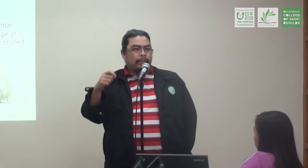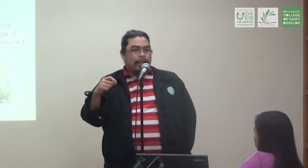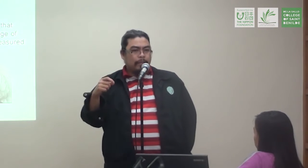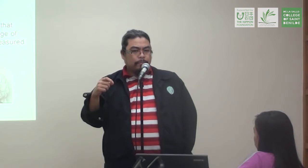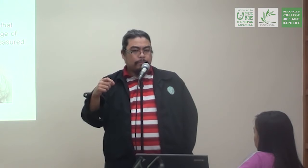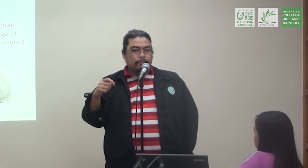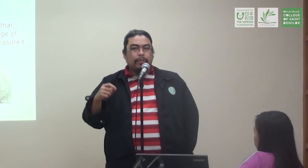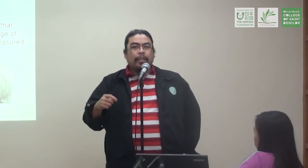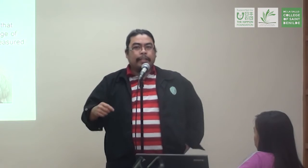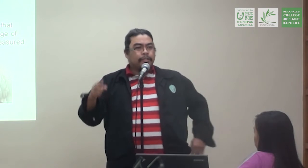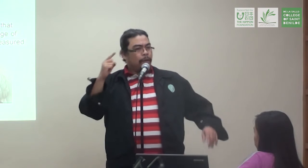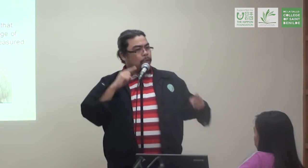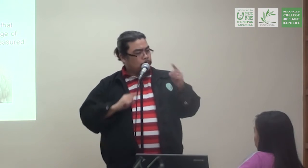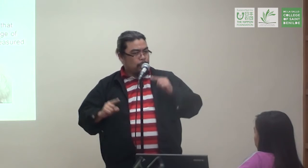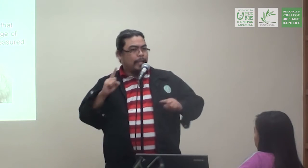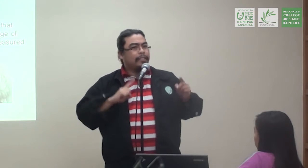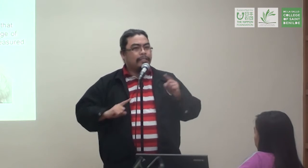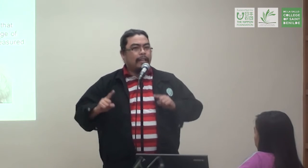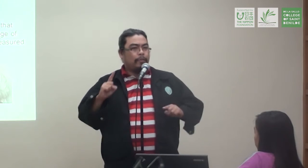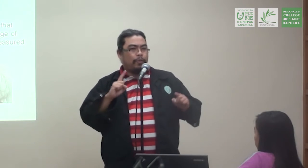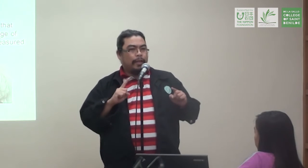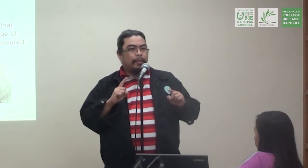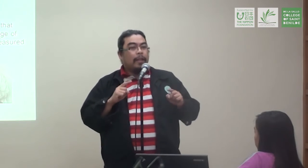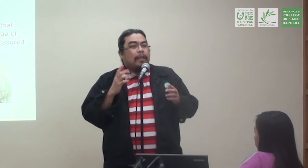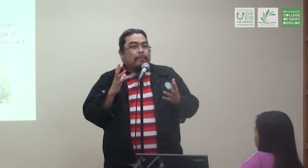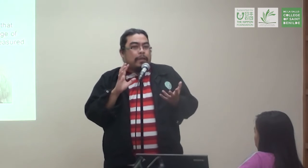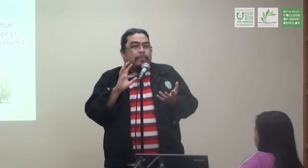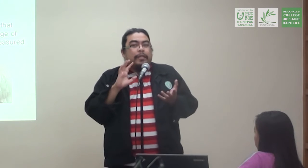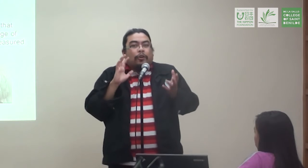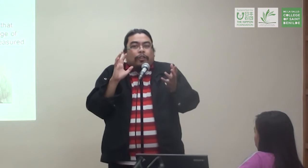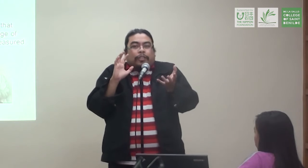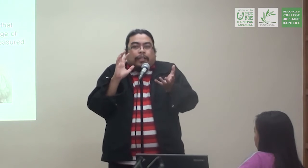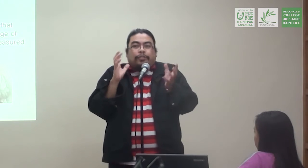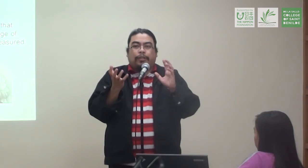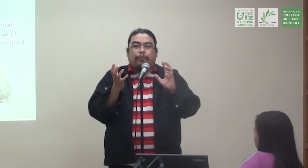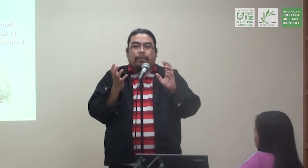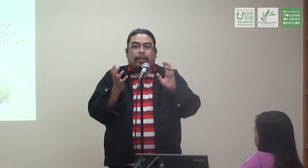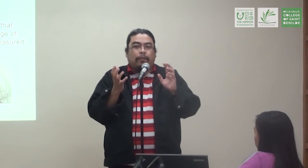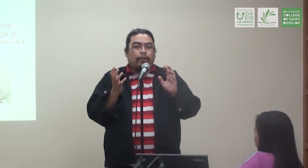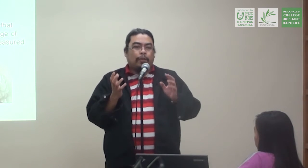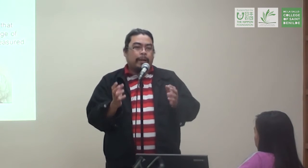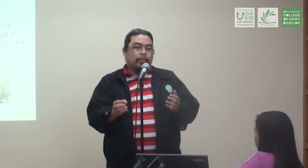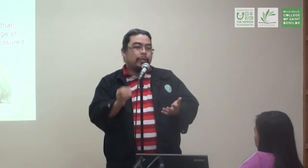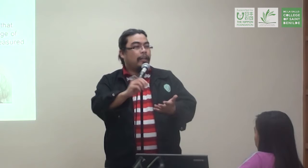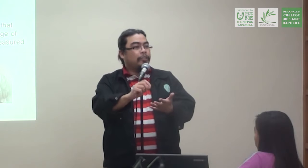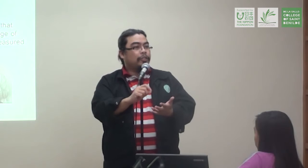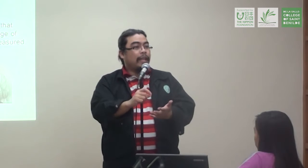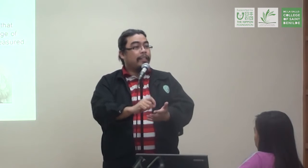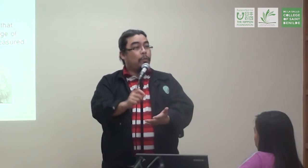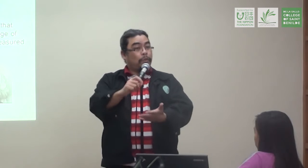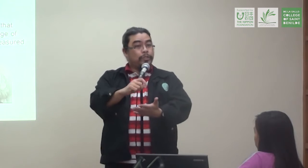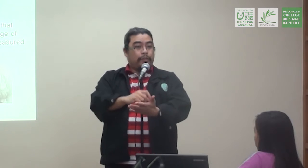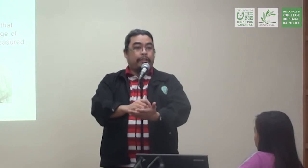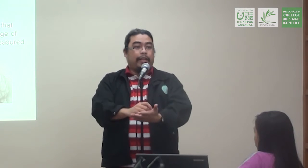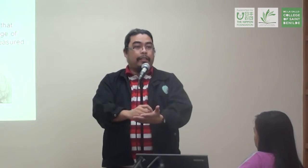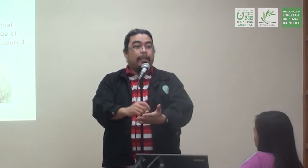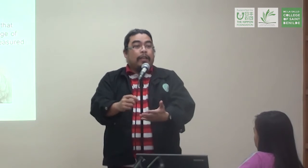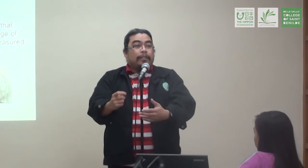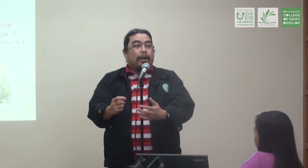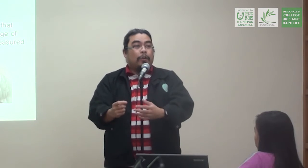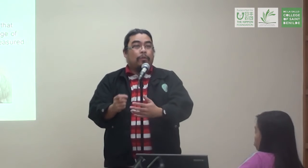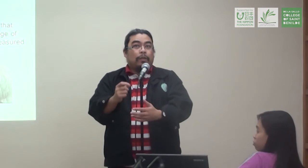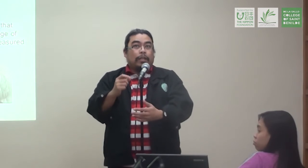first written and then someone's already signing for it, maybe the contract has shifted from actually understanding what was